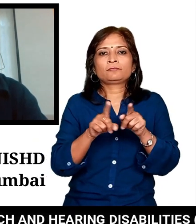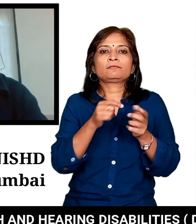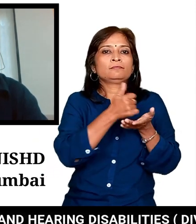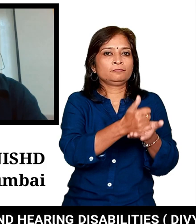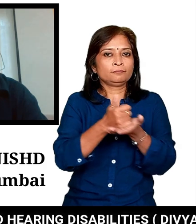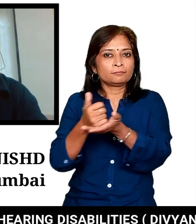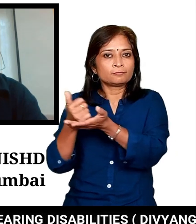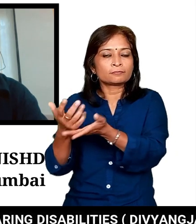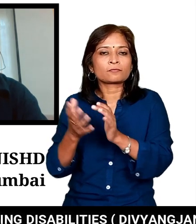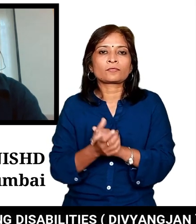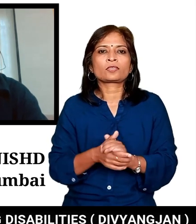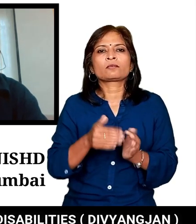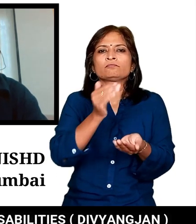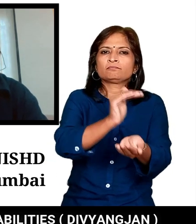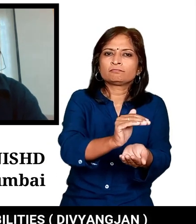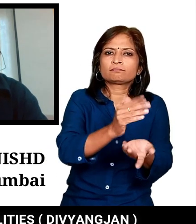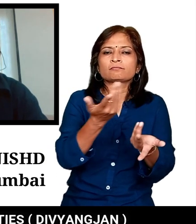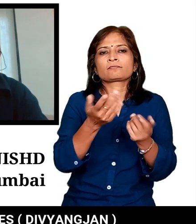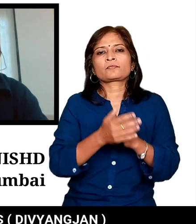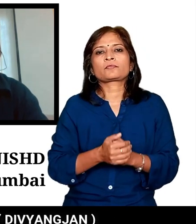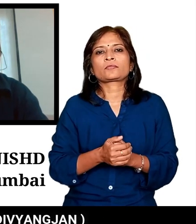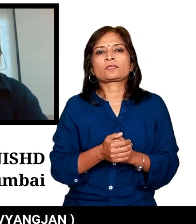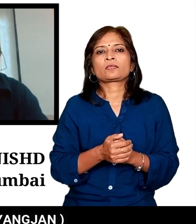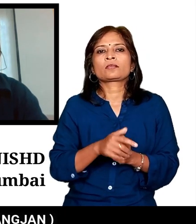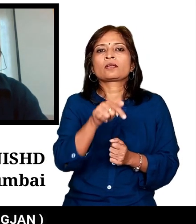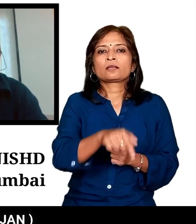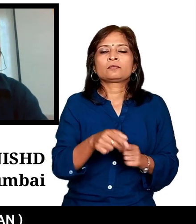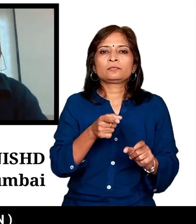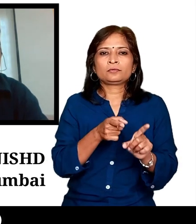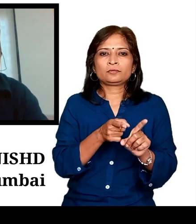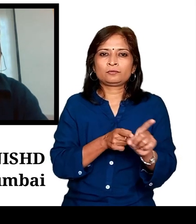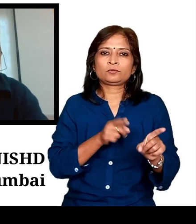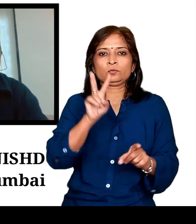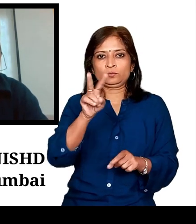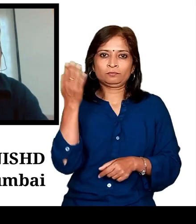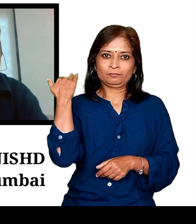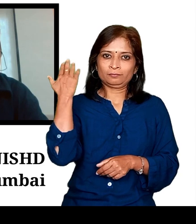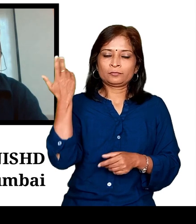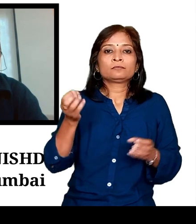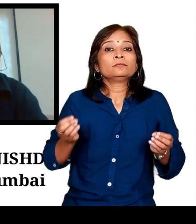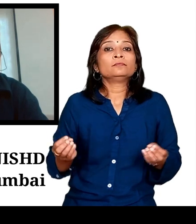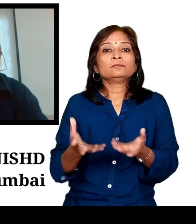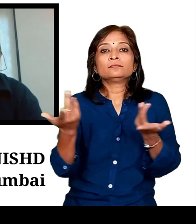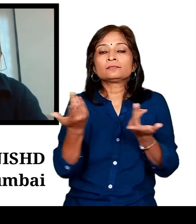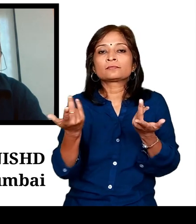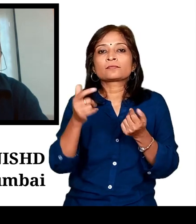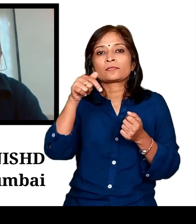also for the children small kids and recently 2 years before we have started